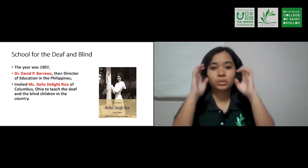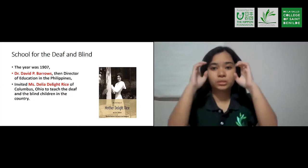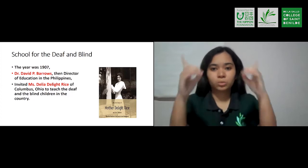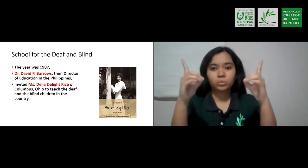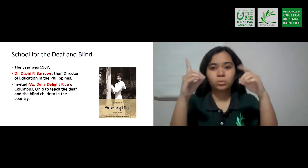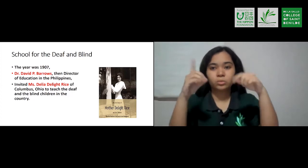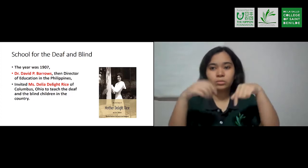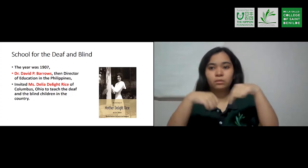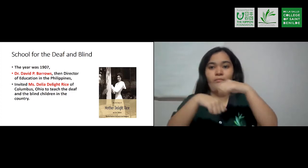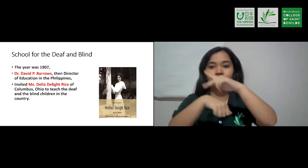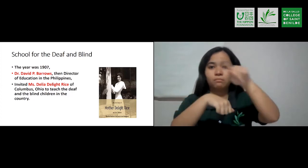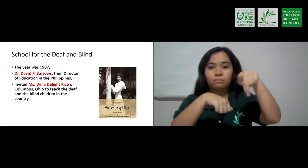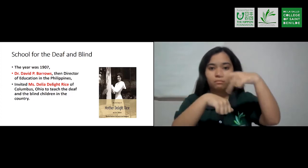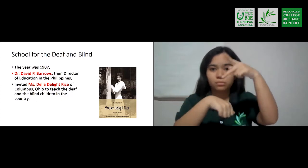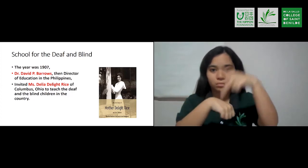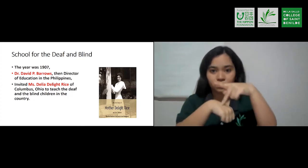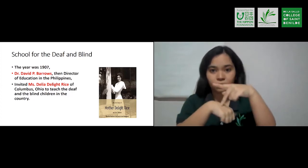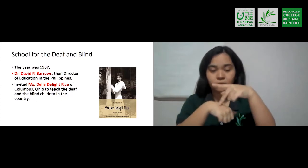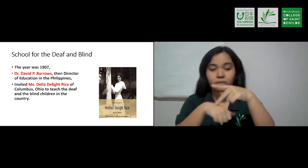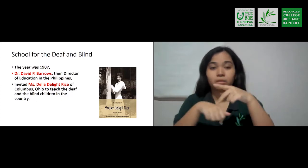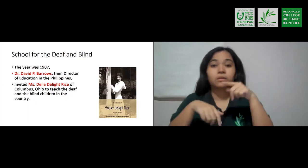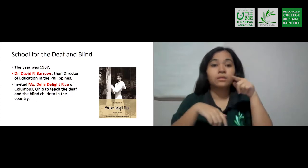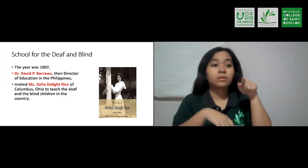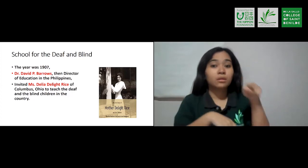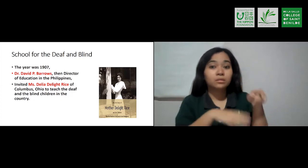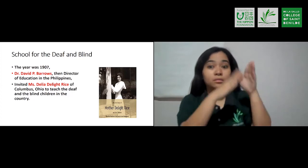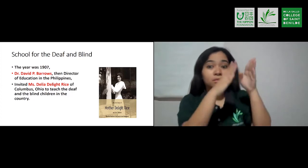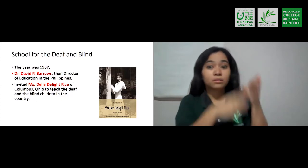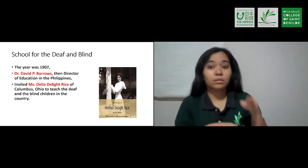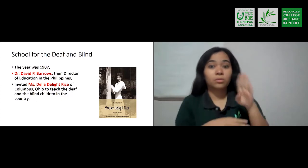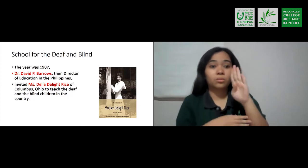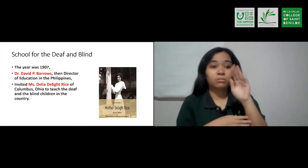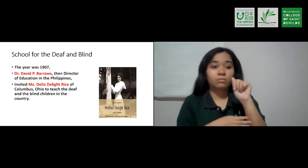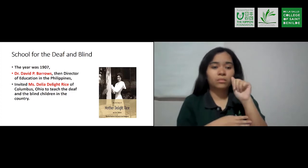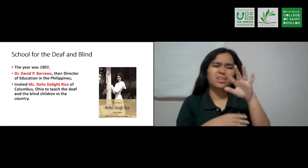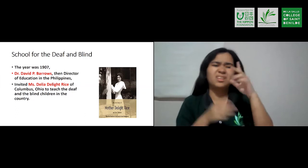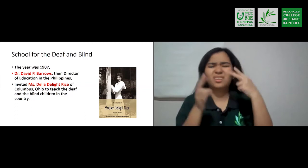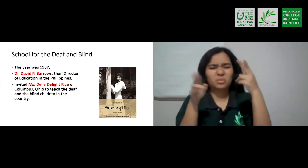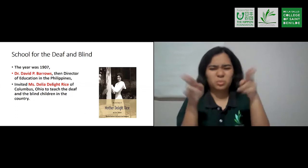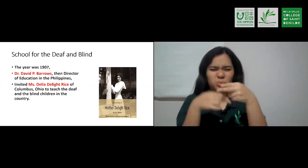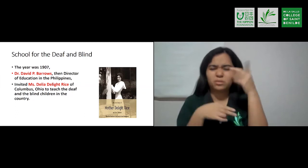Barrows was the director of education in the Philippines.